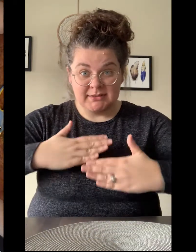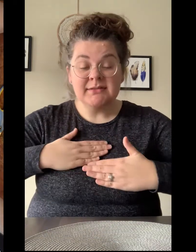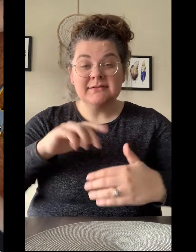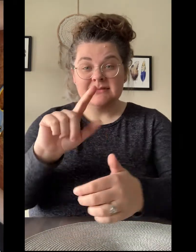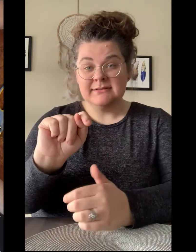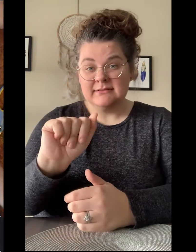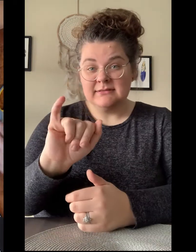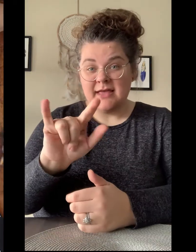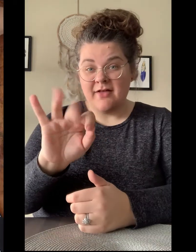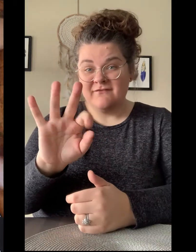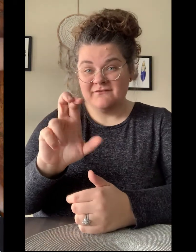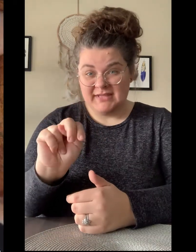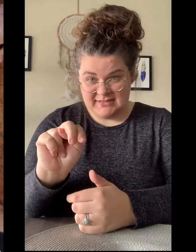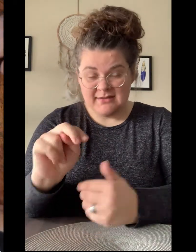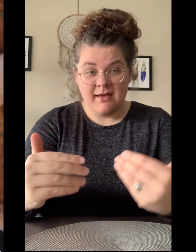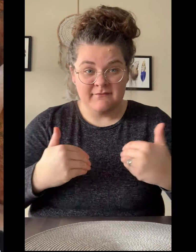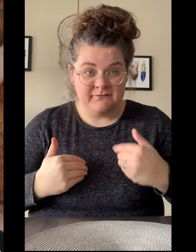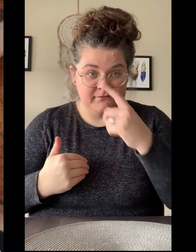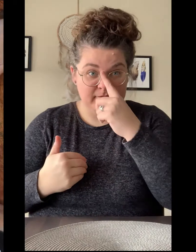tail fin,